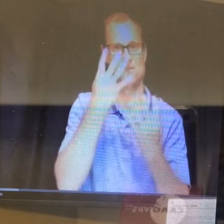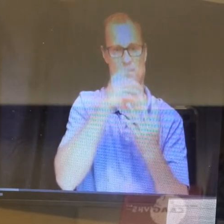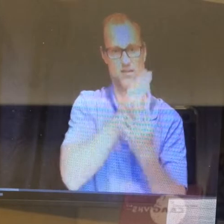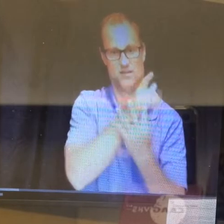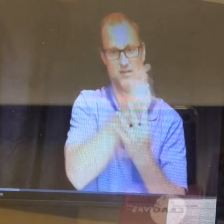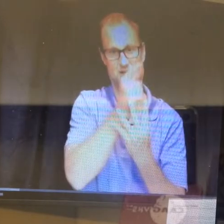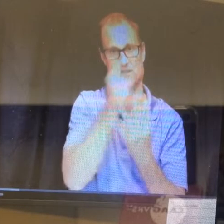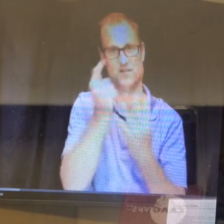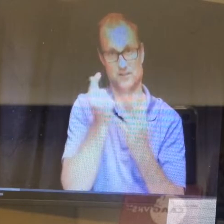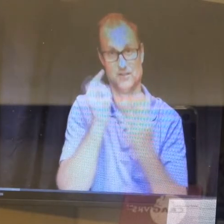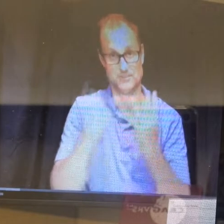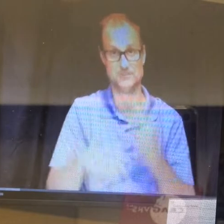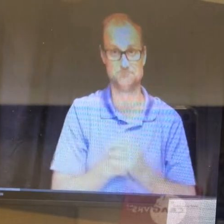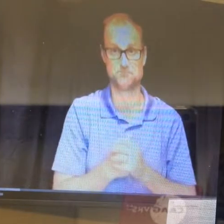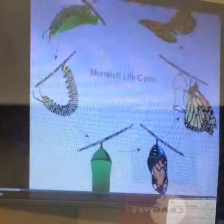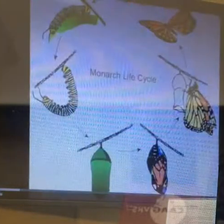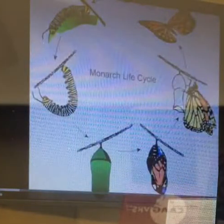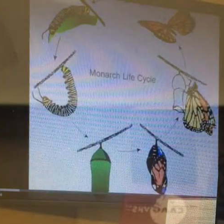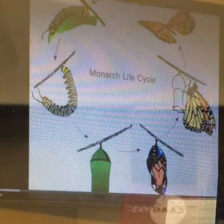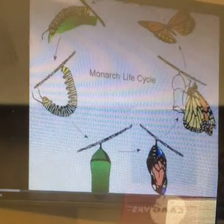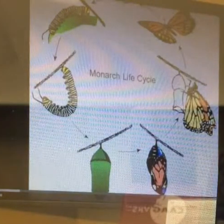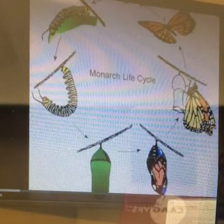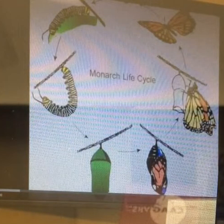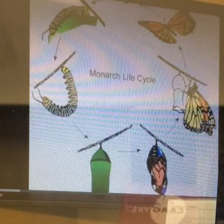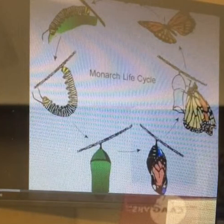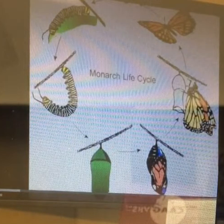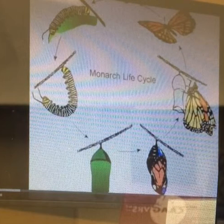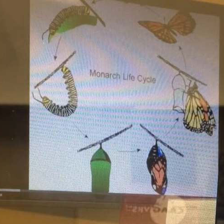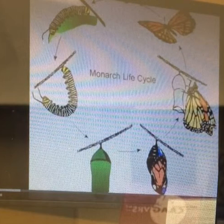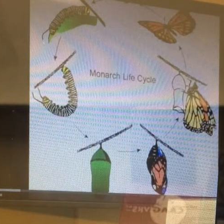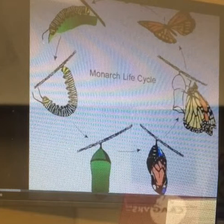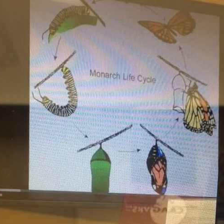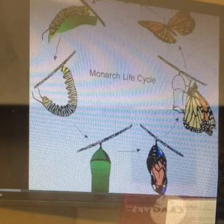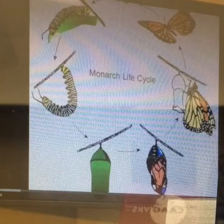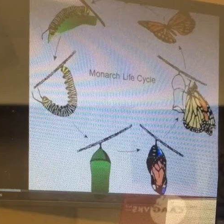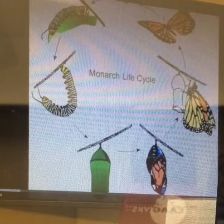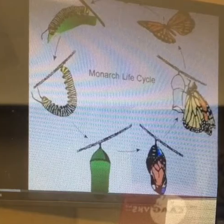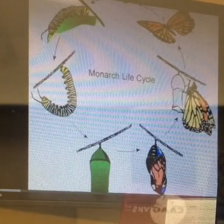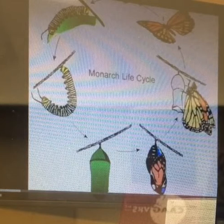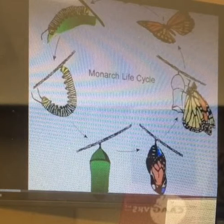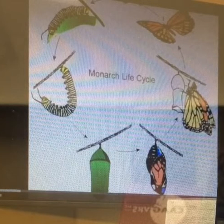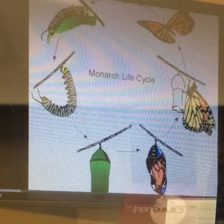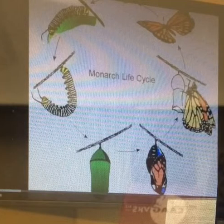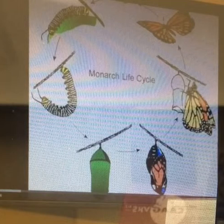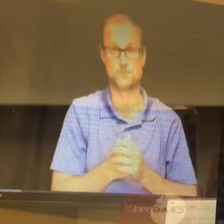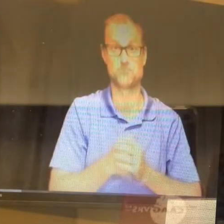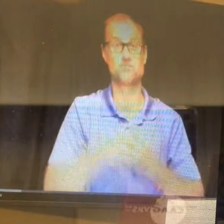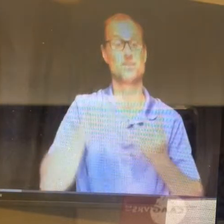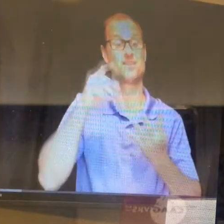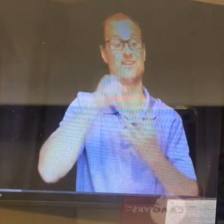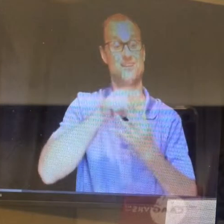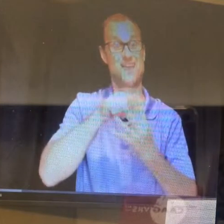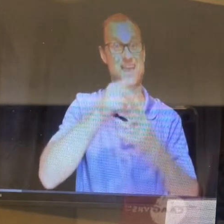they burst out and become butterflies. And here you see the monarch life cycle right here.